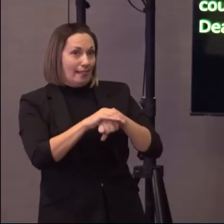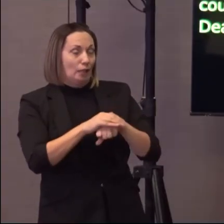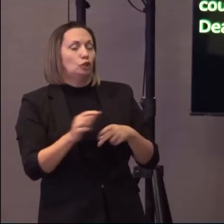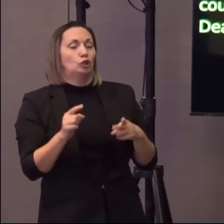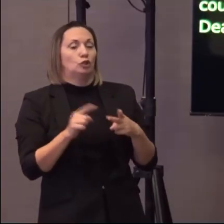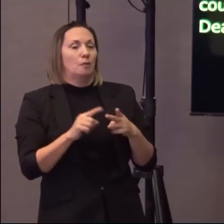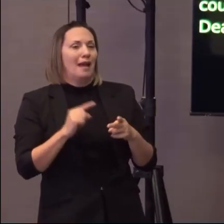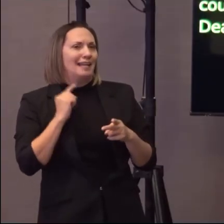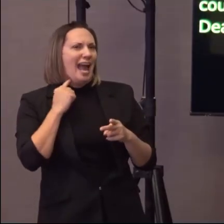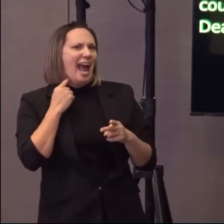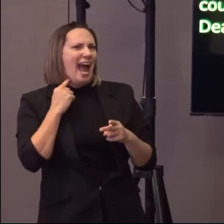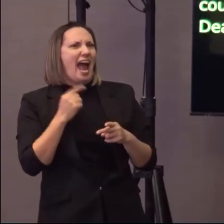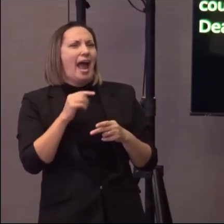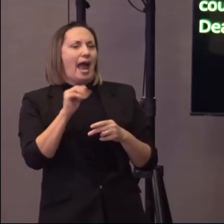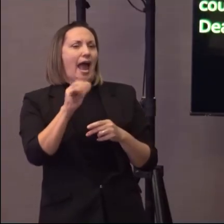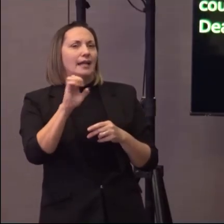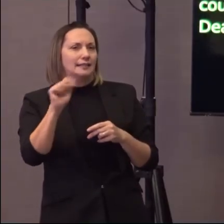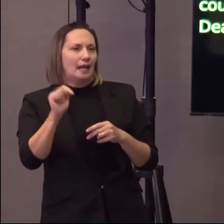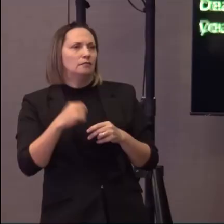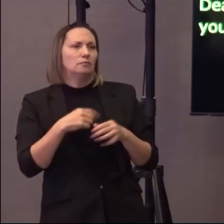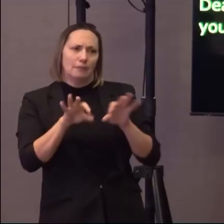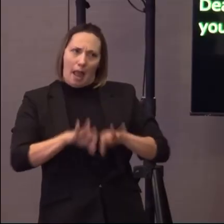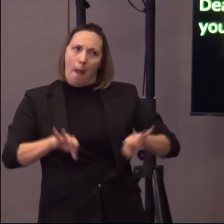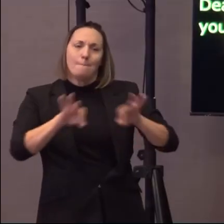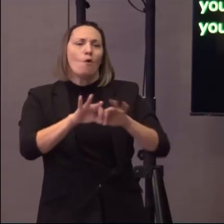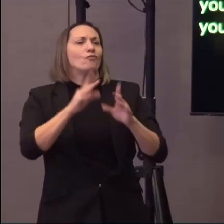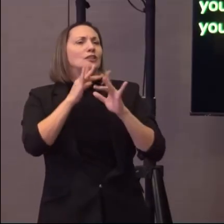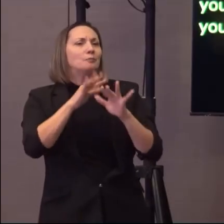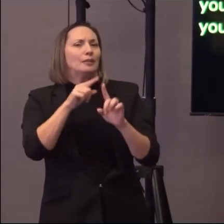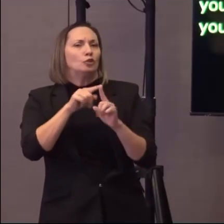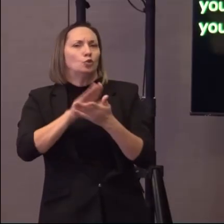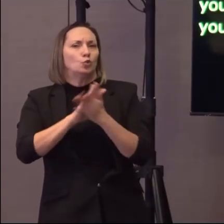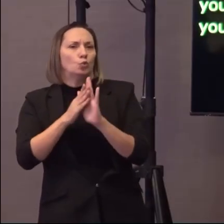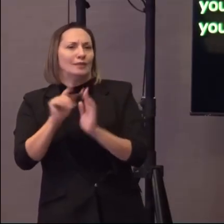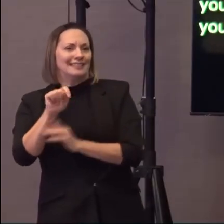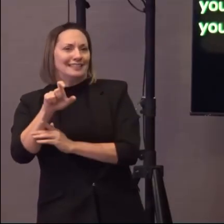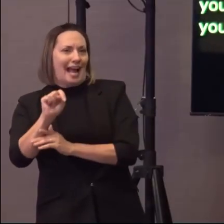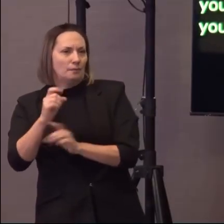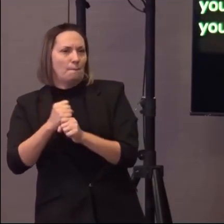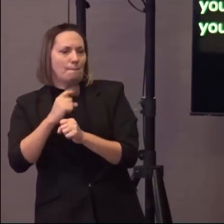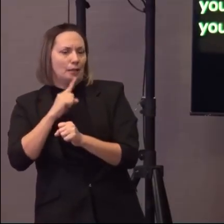your accent. This is important if you're actually doing speech to text to help make it more correct.